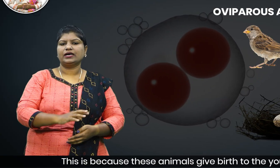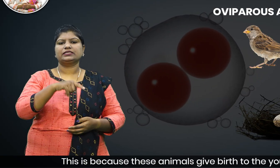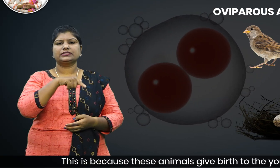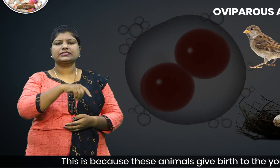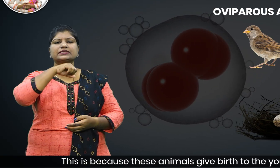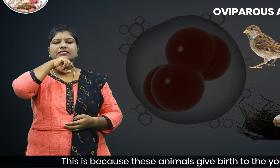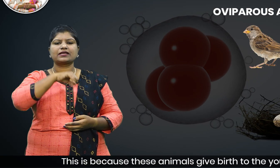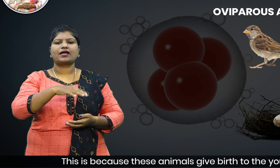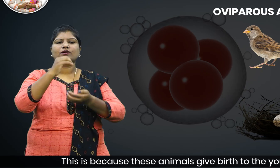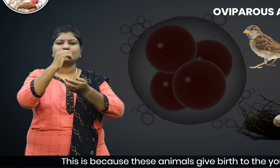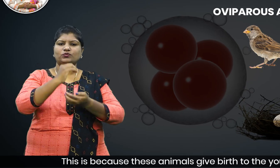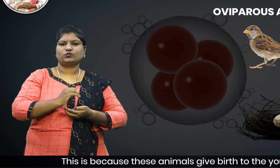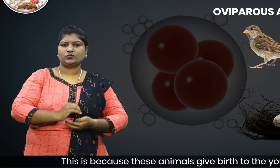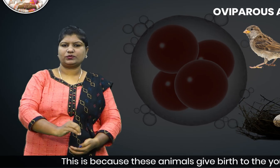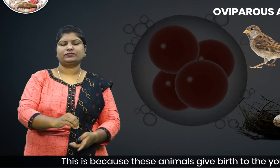ones.